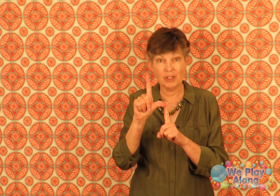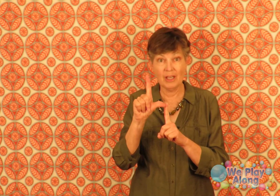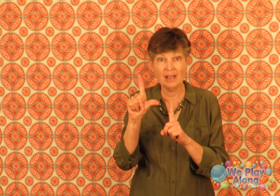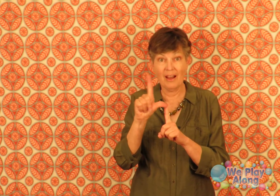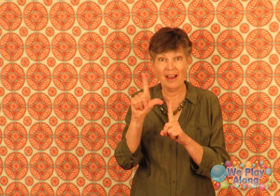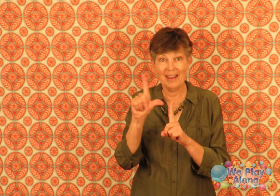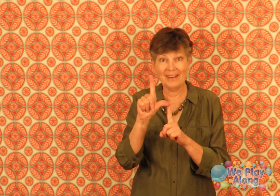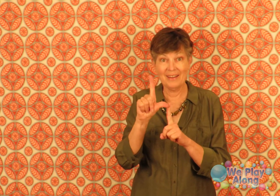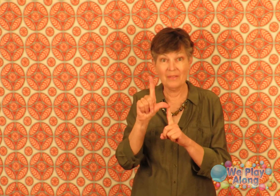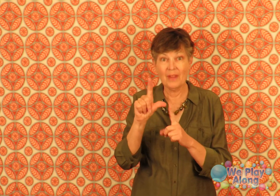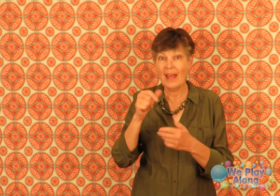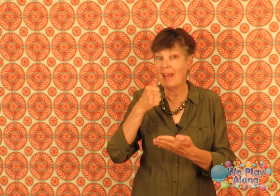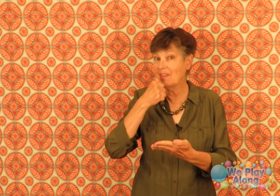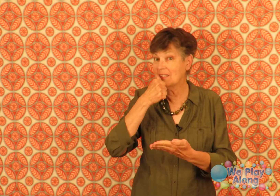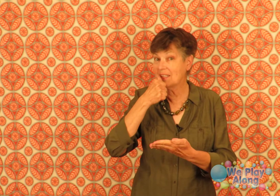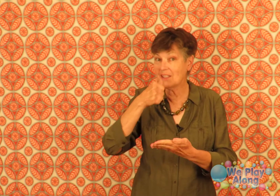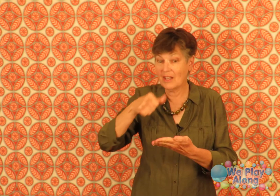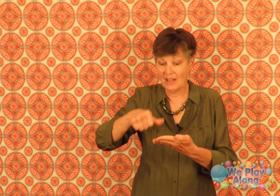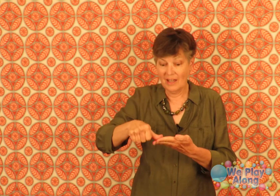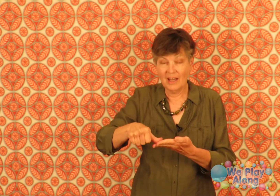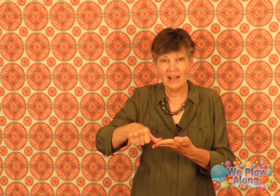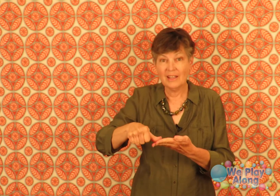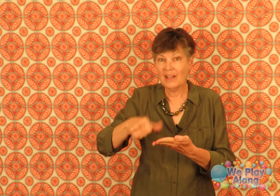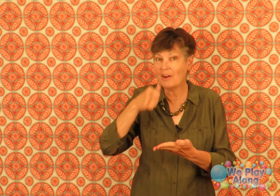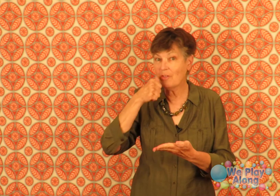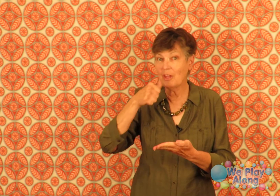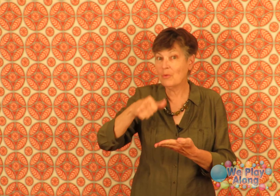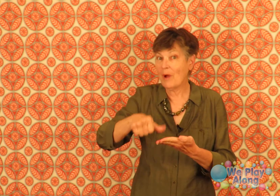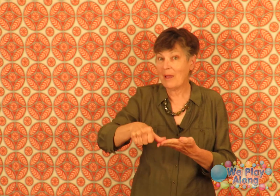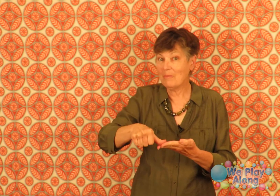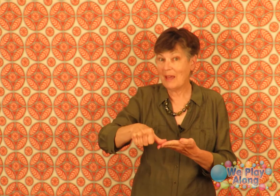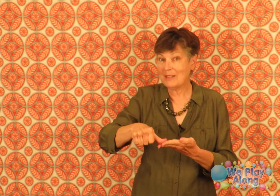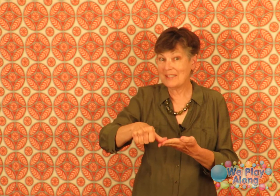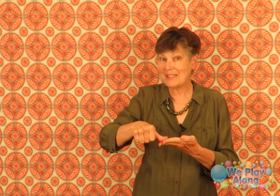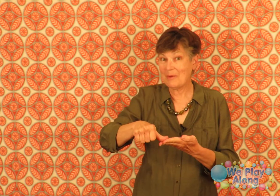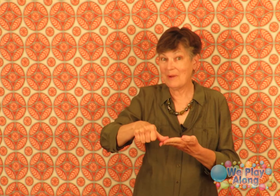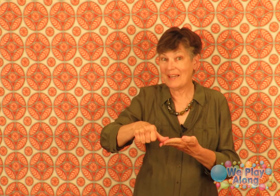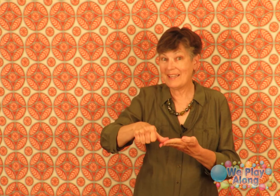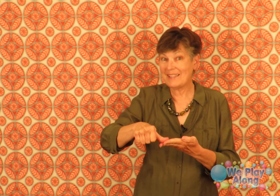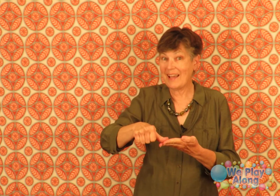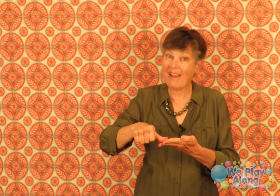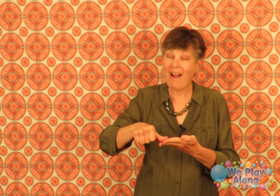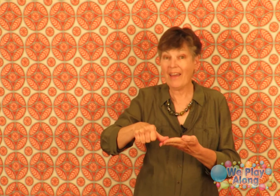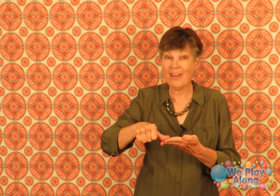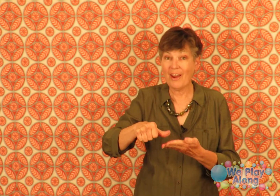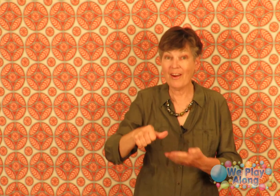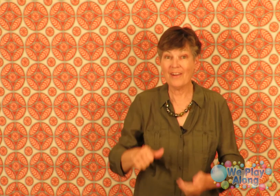G kind. And this is the letter that you might mail to somebody to say, hi there.